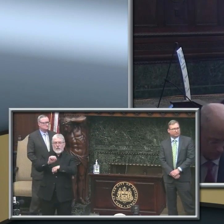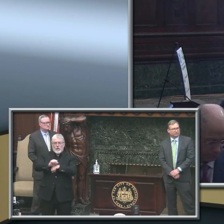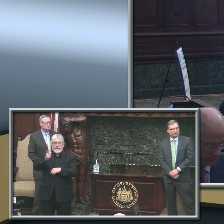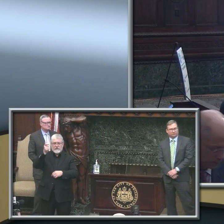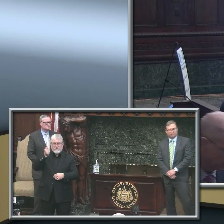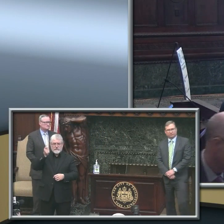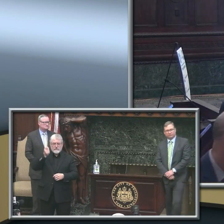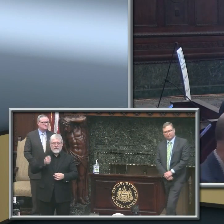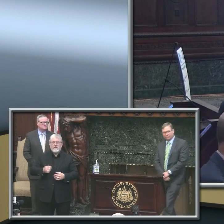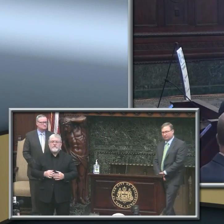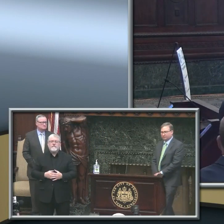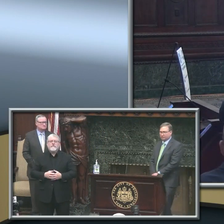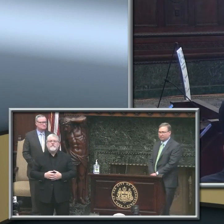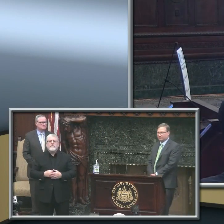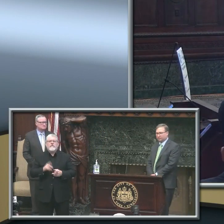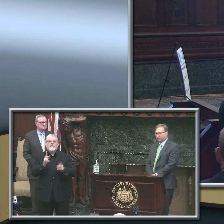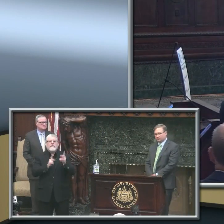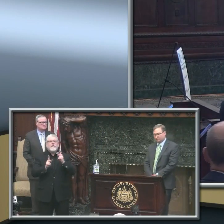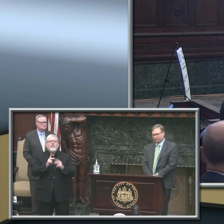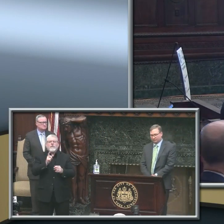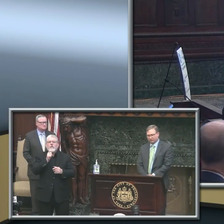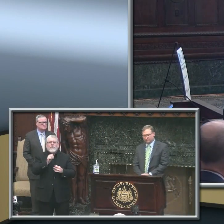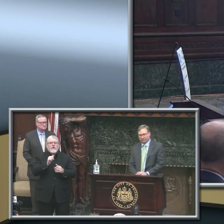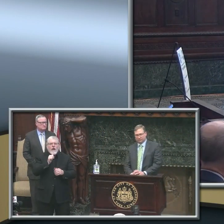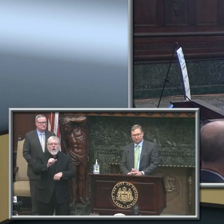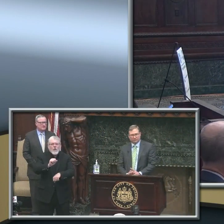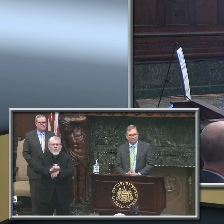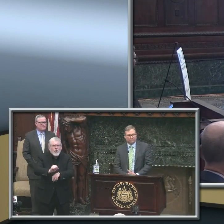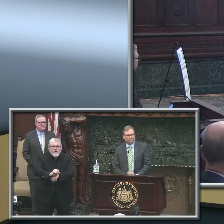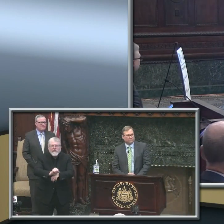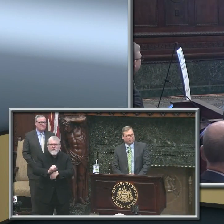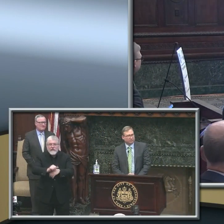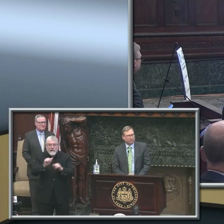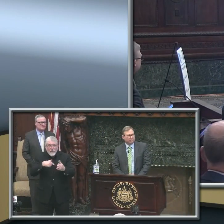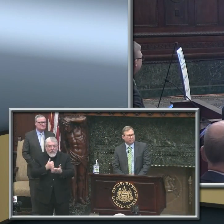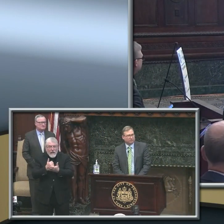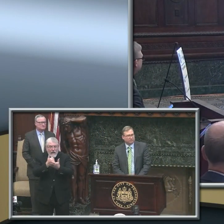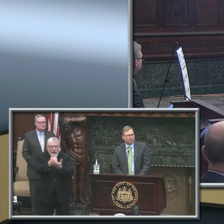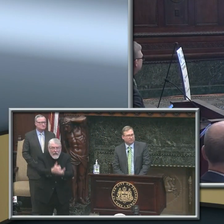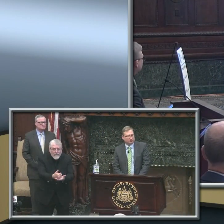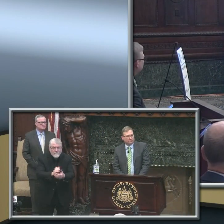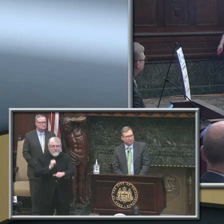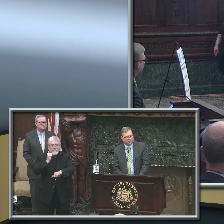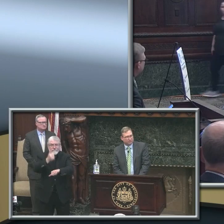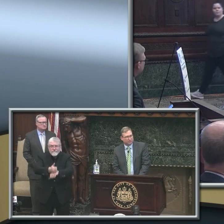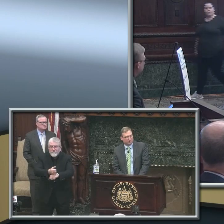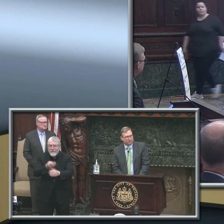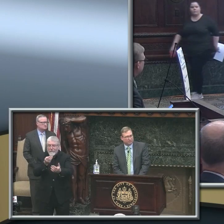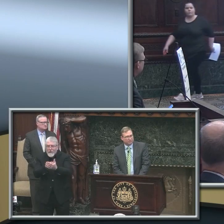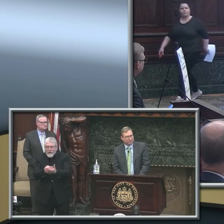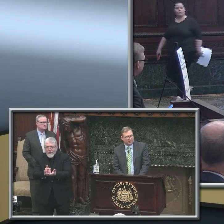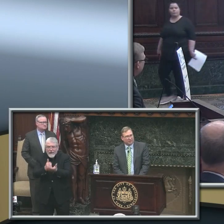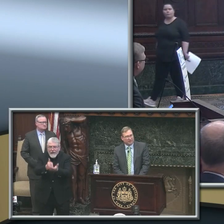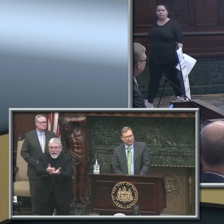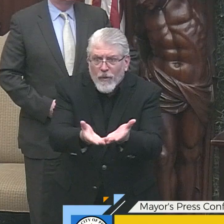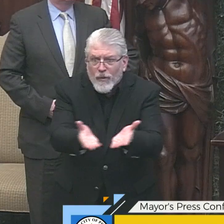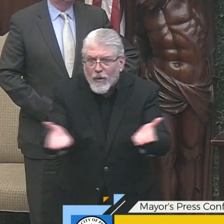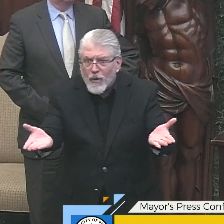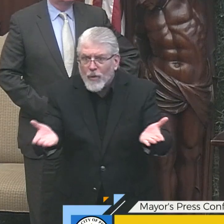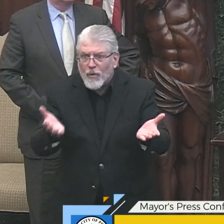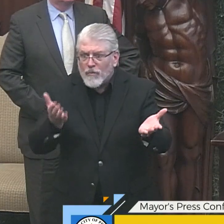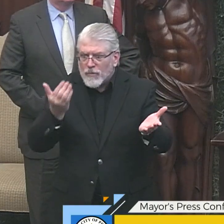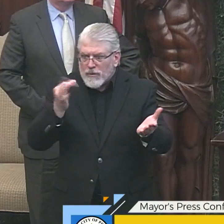the people that are going to be out of work? Are there going to be anything in place that can be specific to being out of work because of COVID-19?